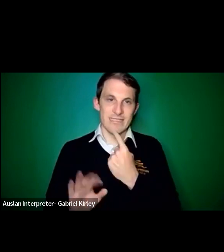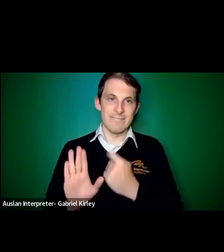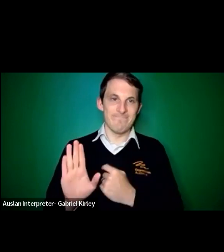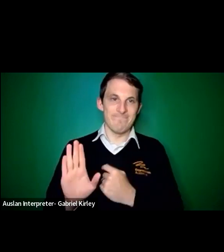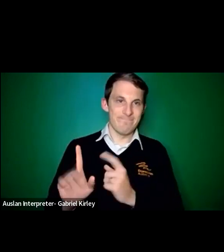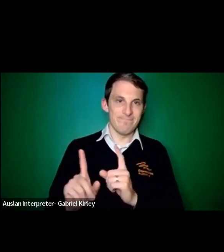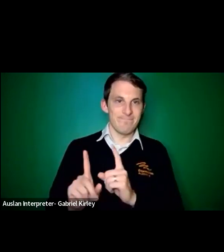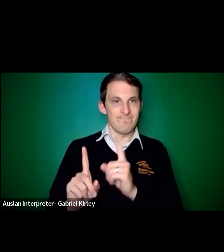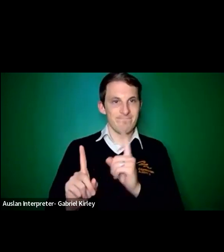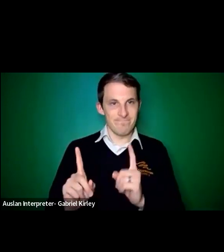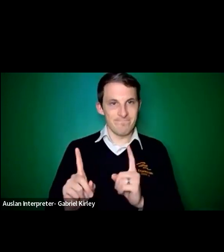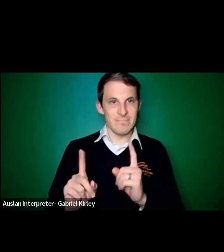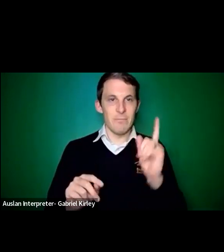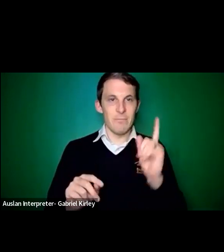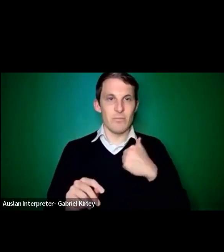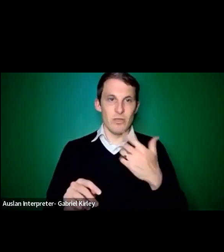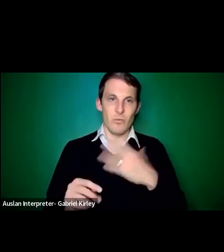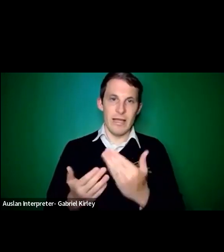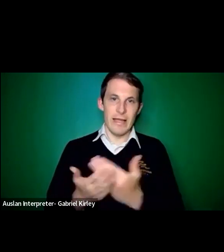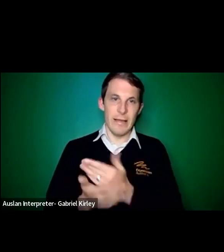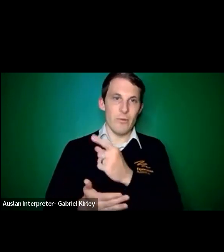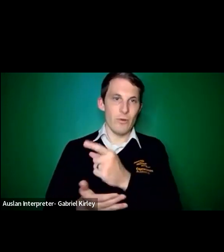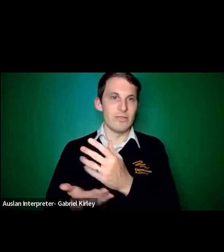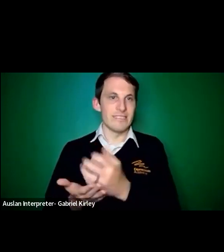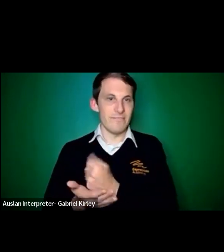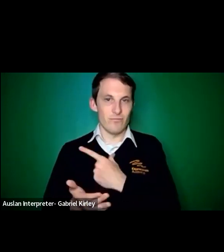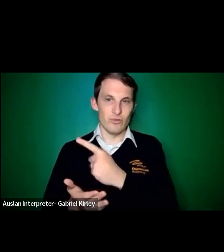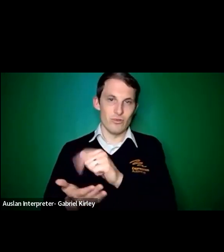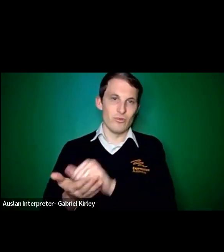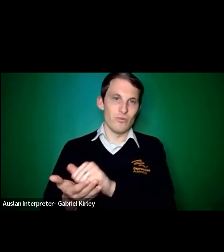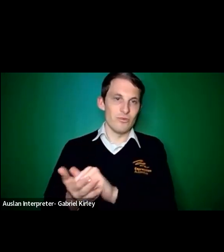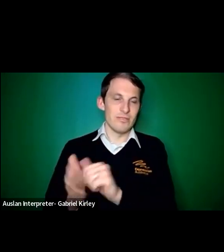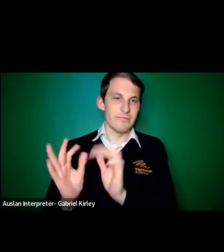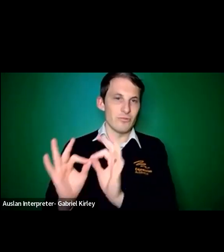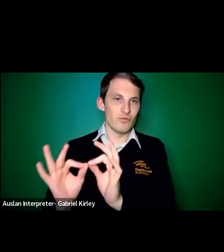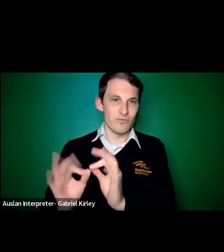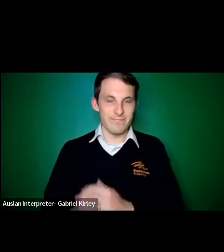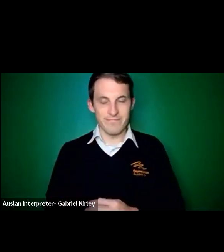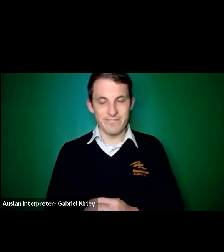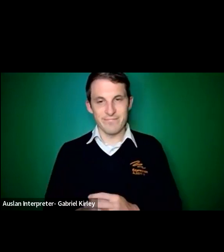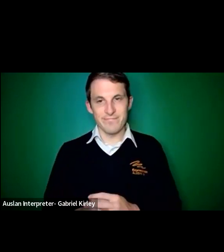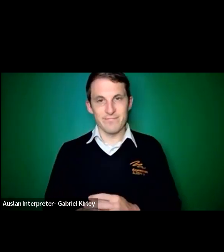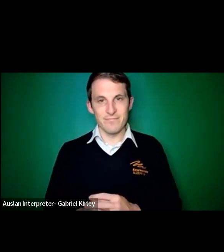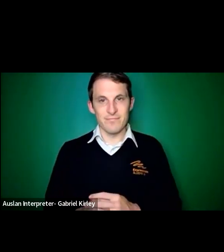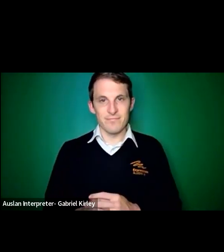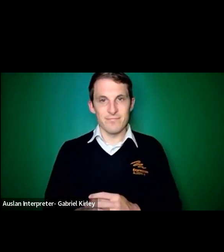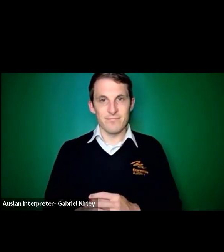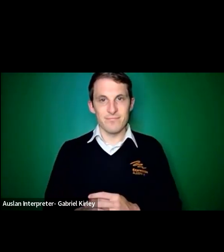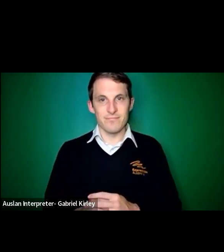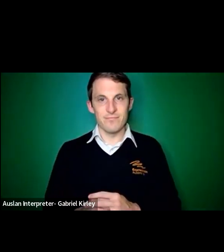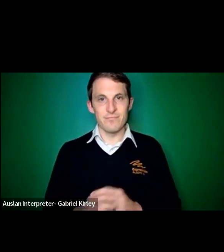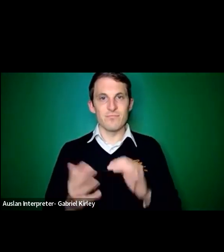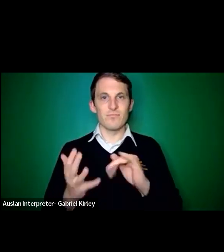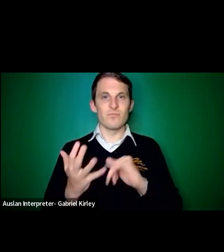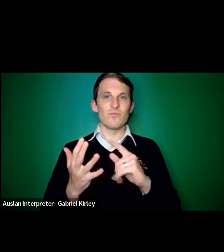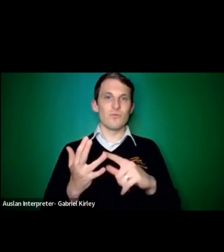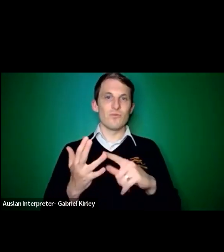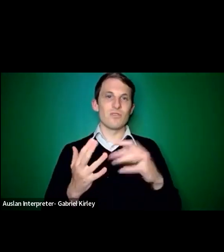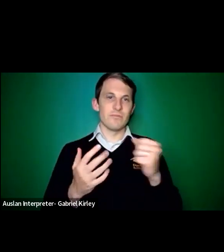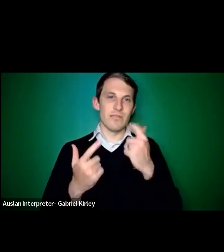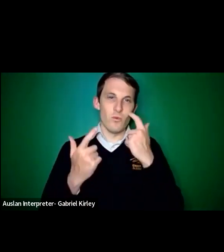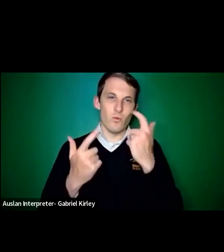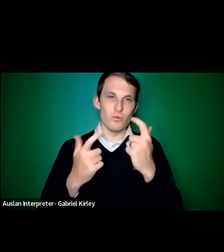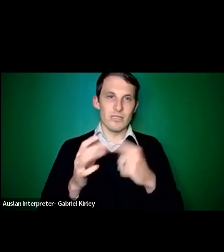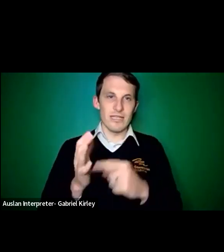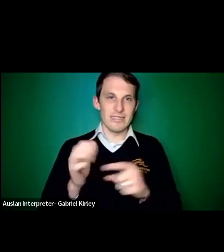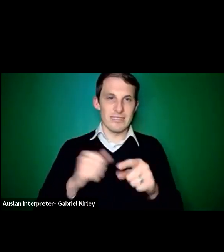because I want to keep her safe because she's special to us. So I think in one sense, it's, just be a little cautious at these times,